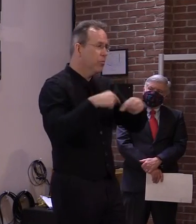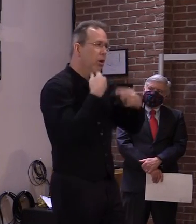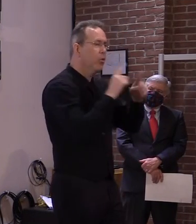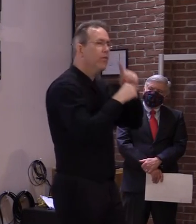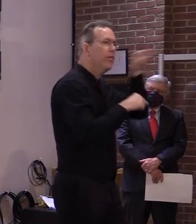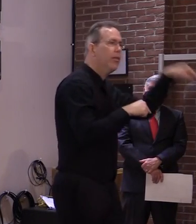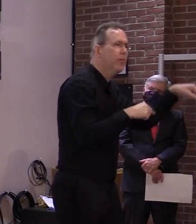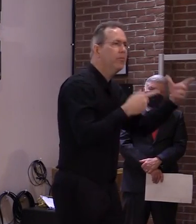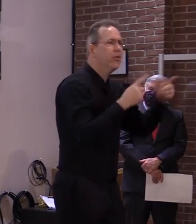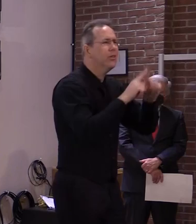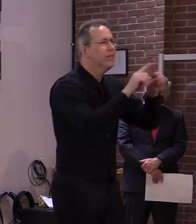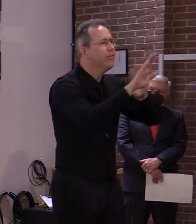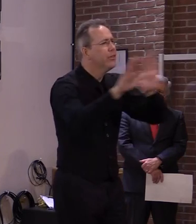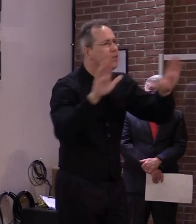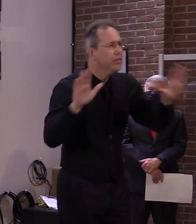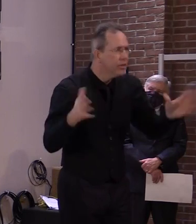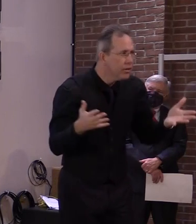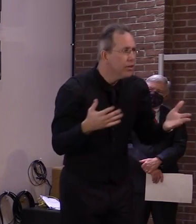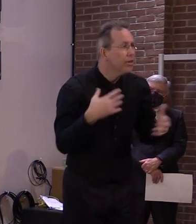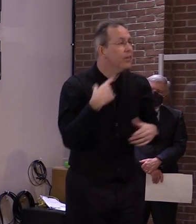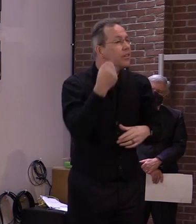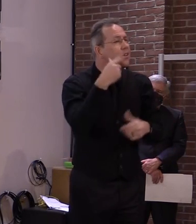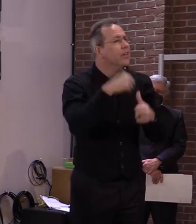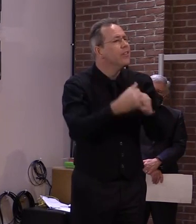had tried to incorporate